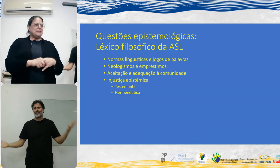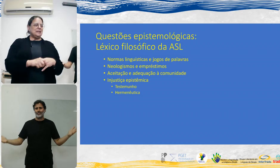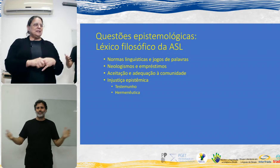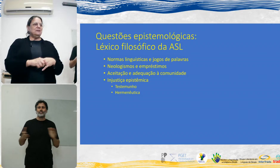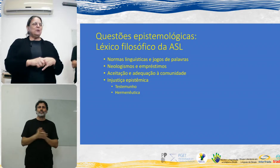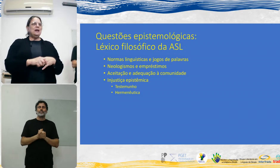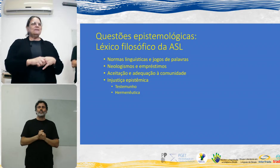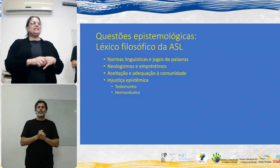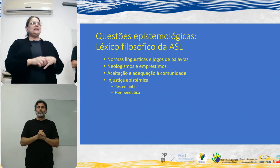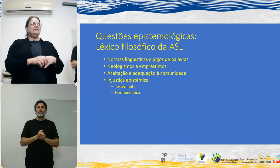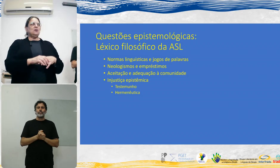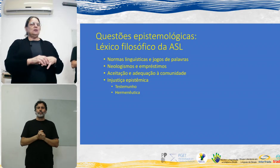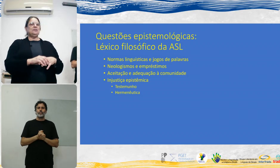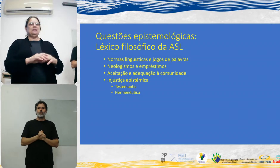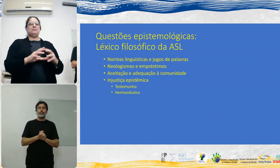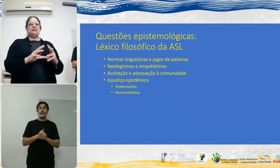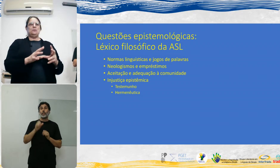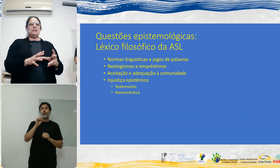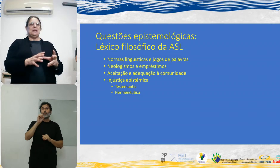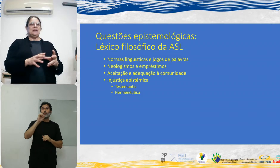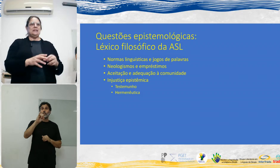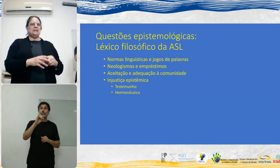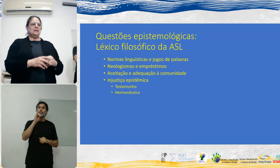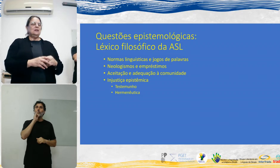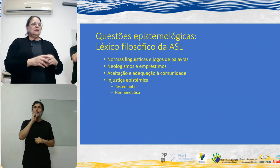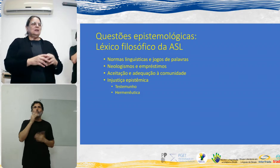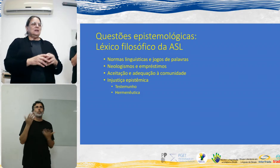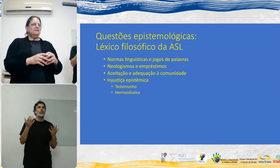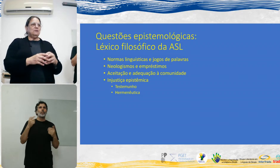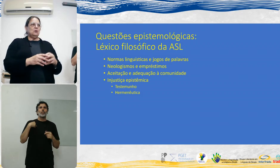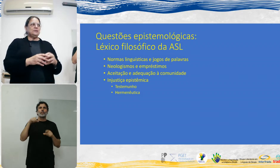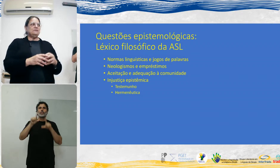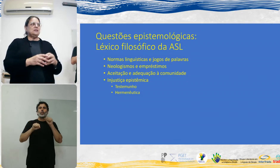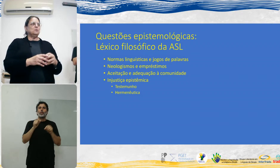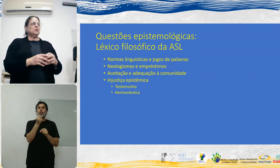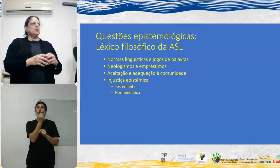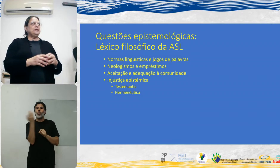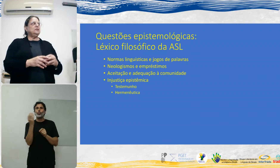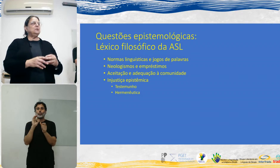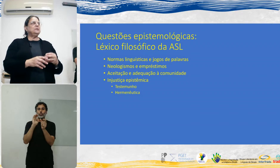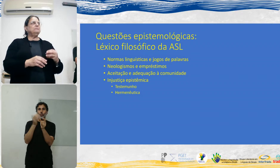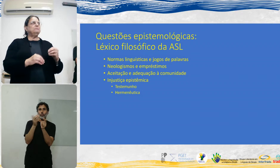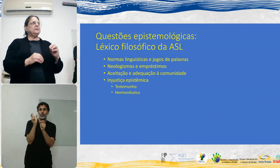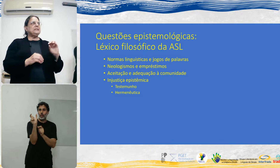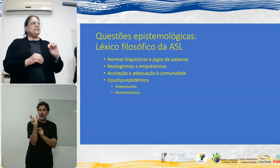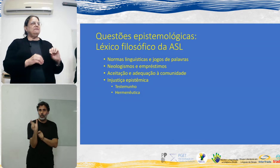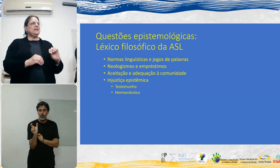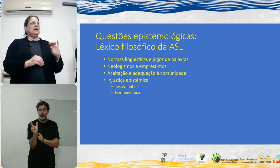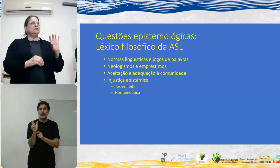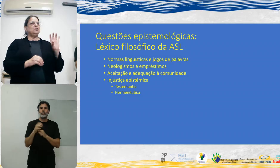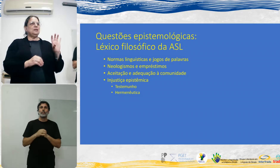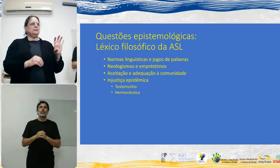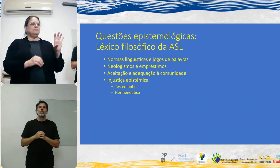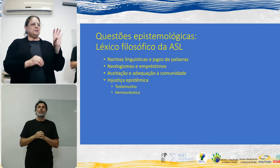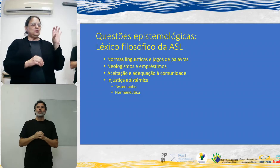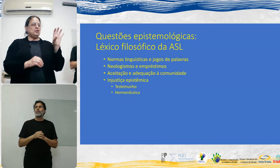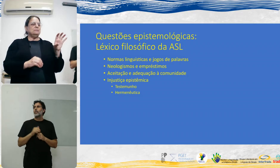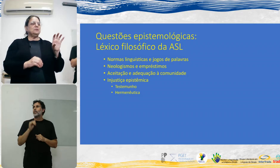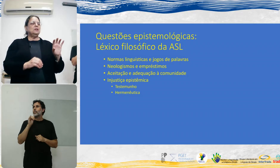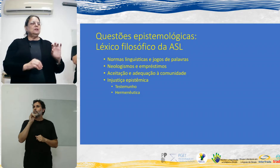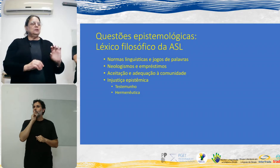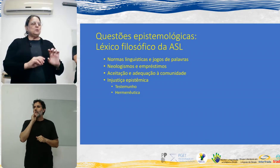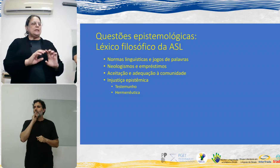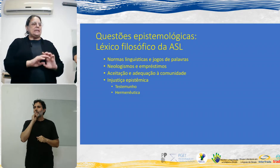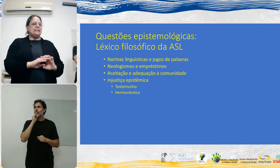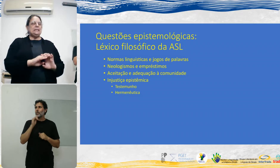is we said, if we have a set of concepts that are related in philosophy, we're going to use specific hand